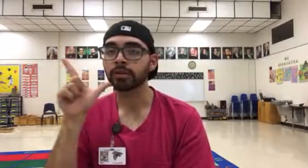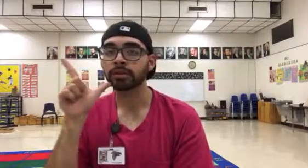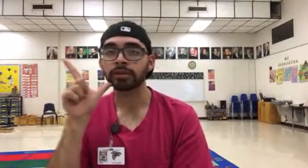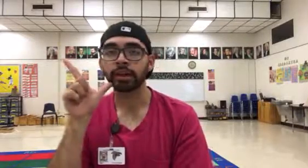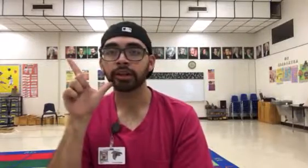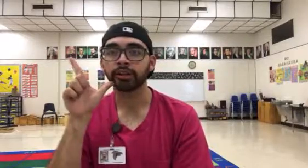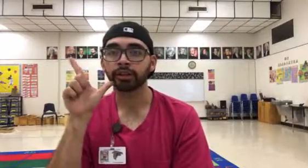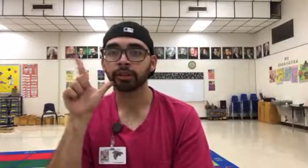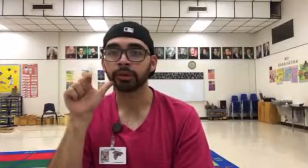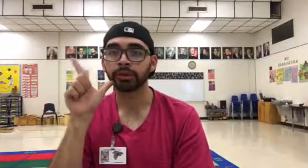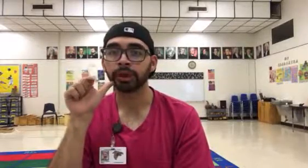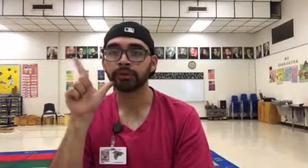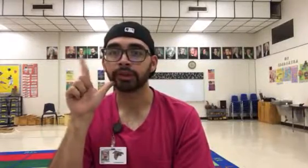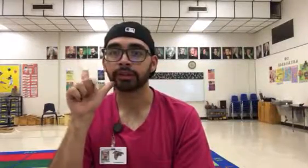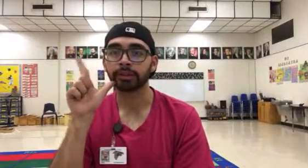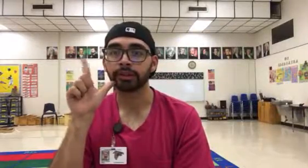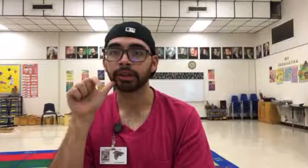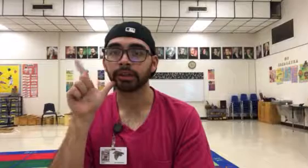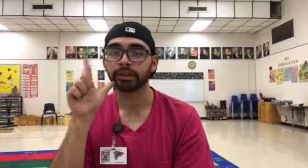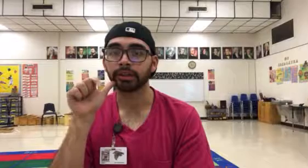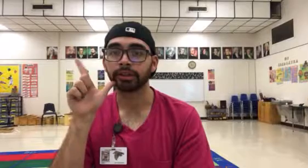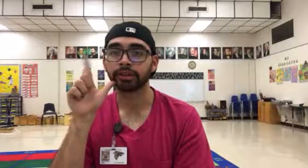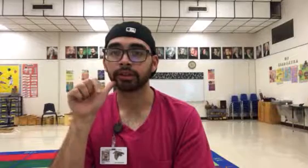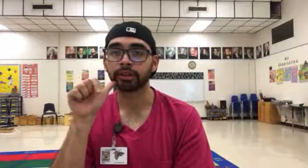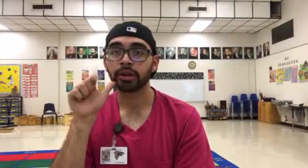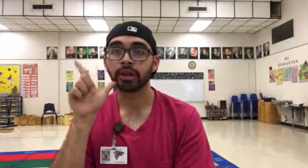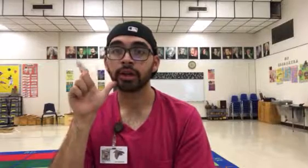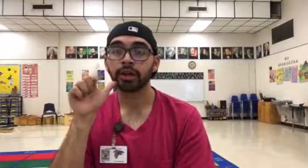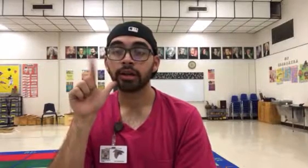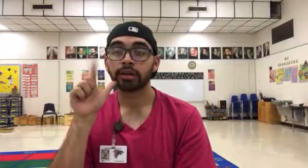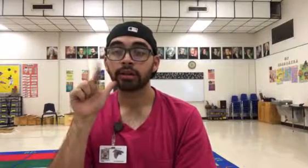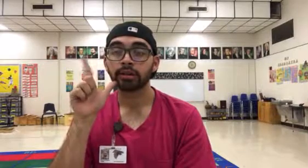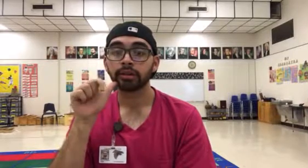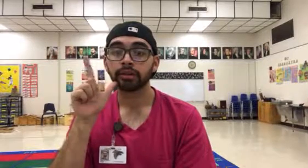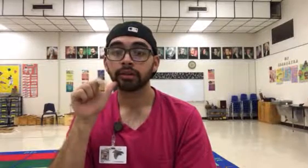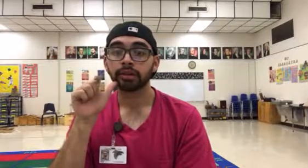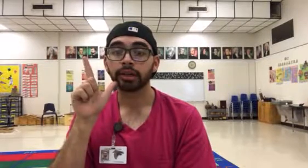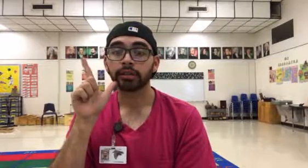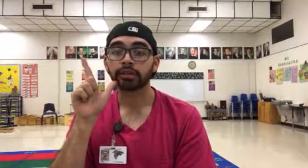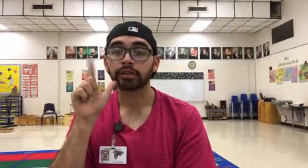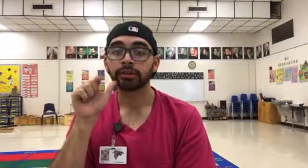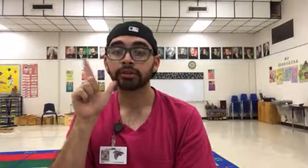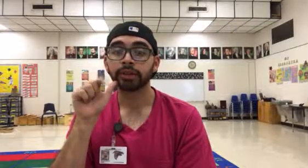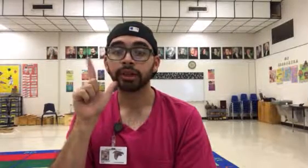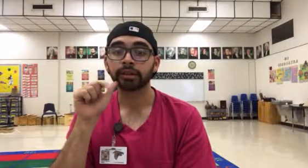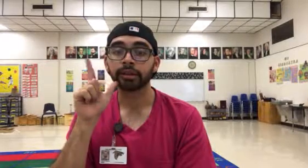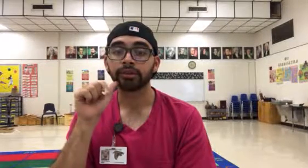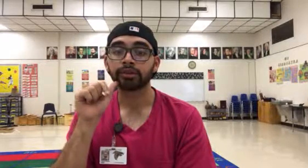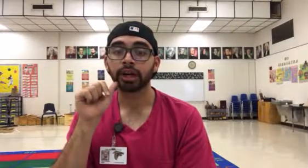On the side. And you're gonna wiggle that finger up and down, the index finger. Okay, troubles melt like lemon